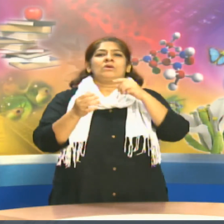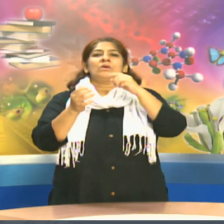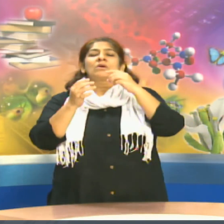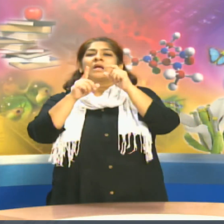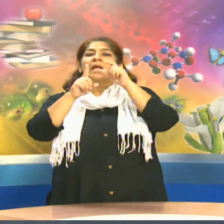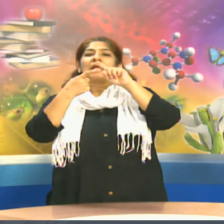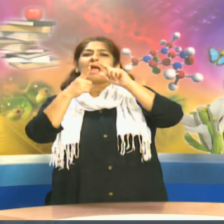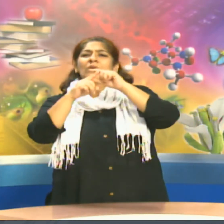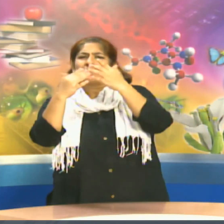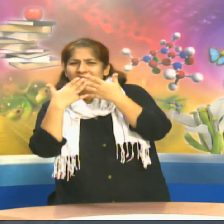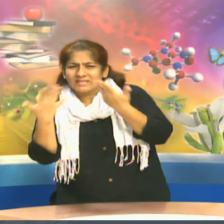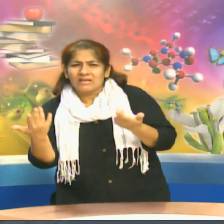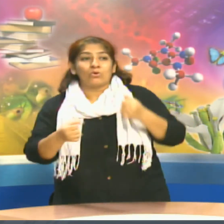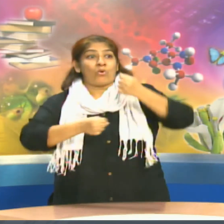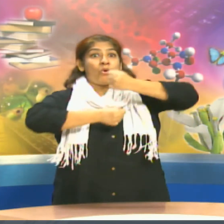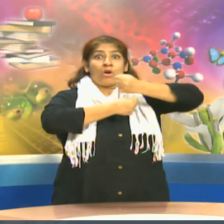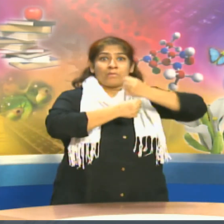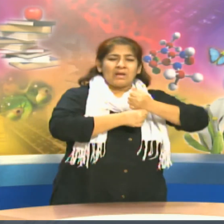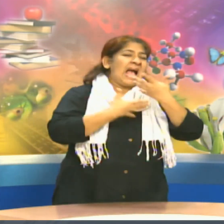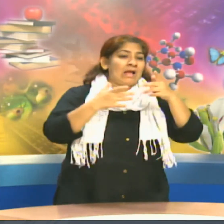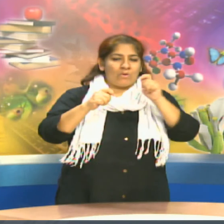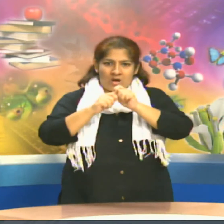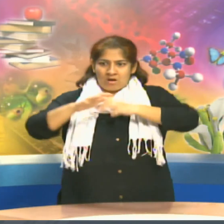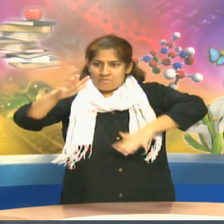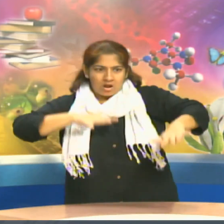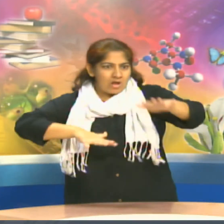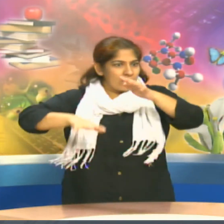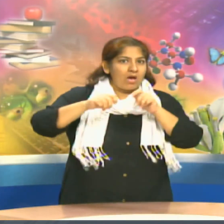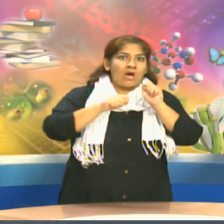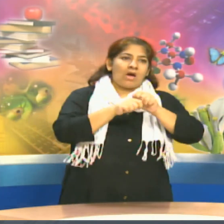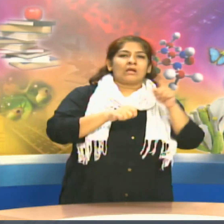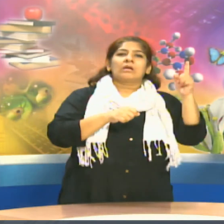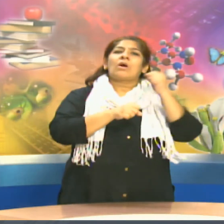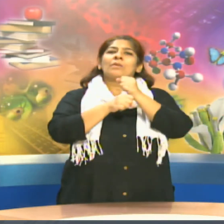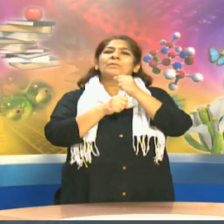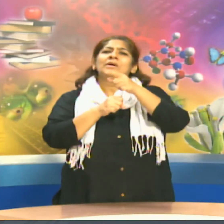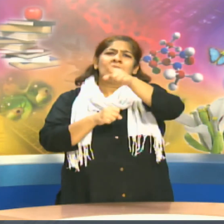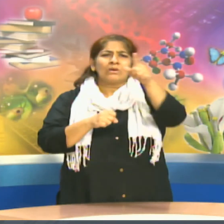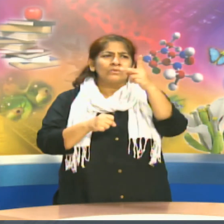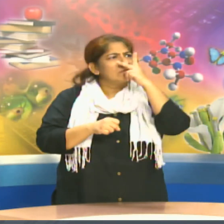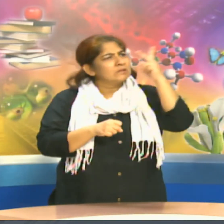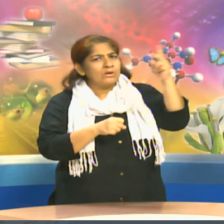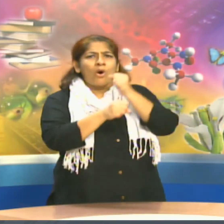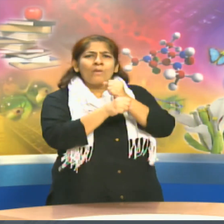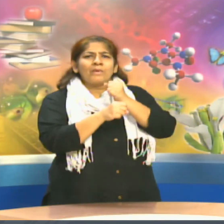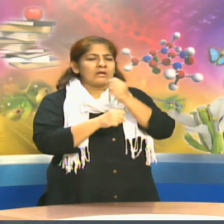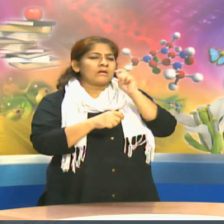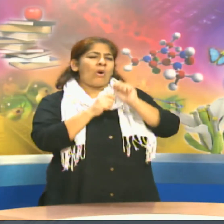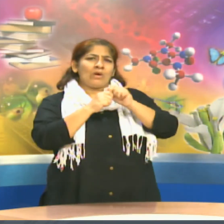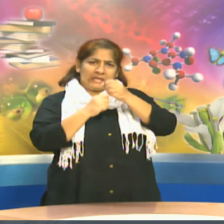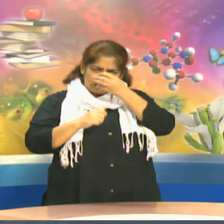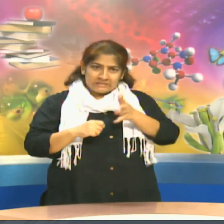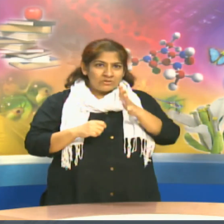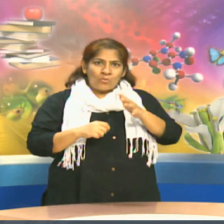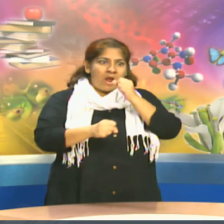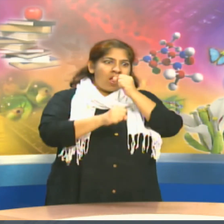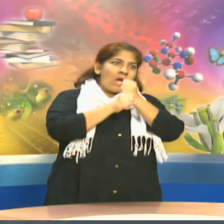long, it takes time, it is a time consuming process. There are different kinds of planning, like you must have seen in a